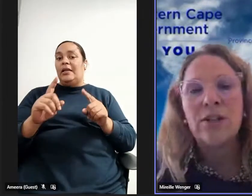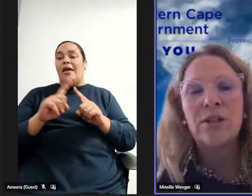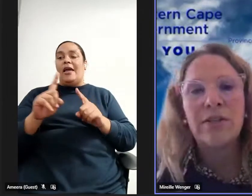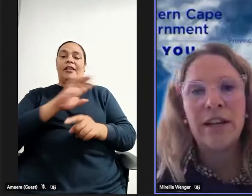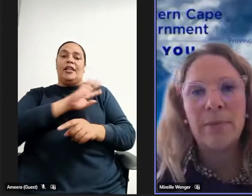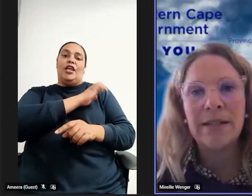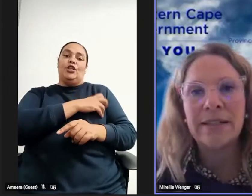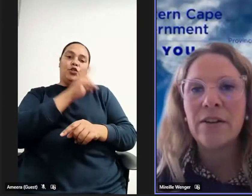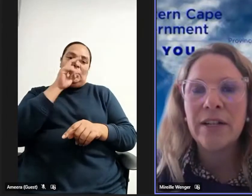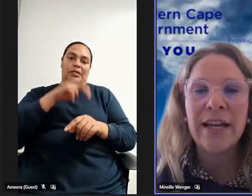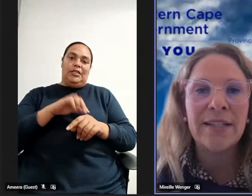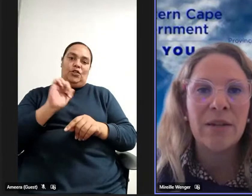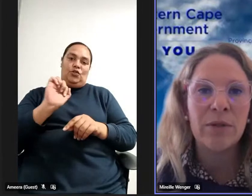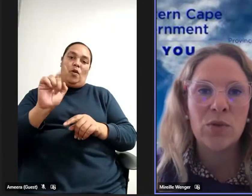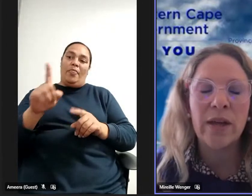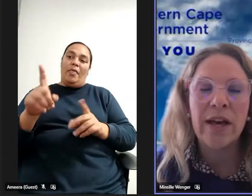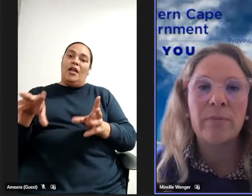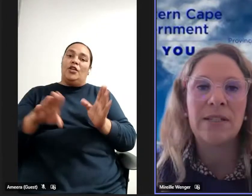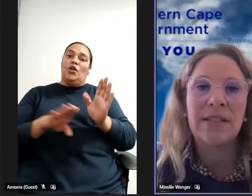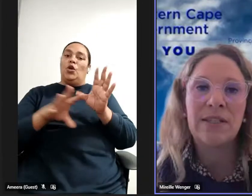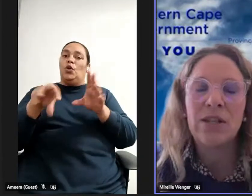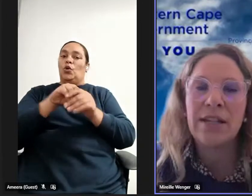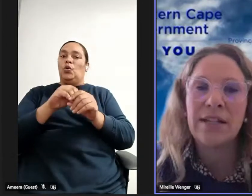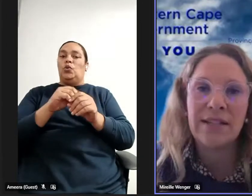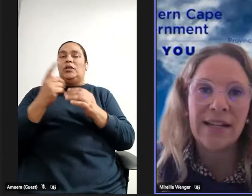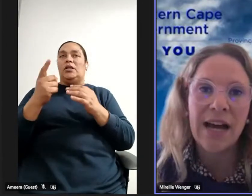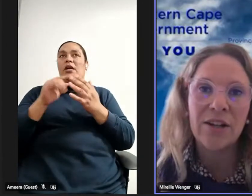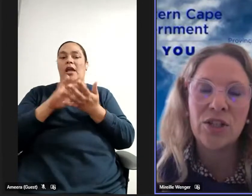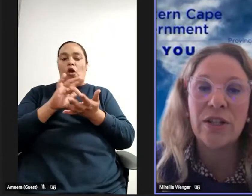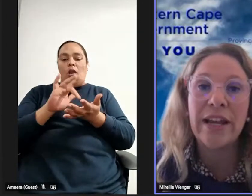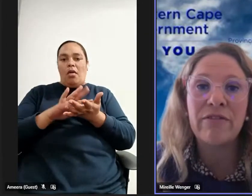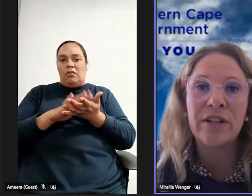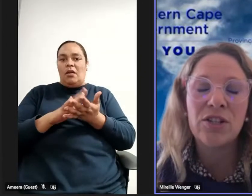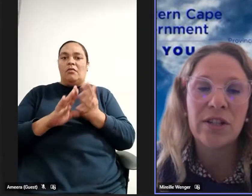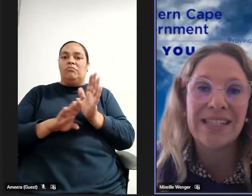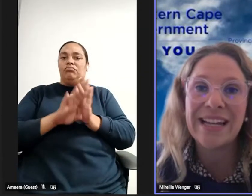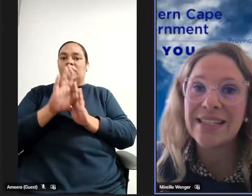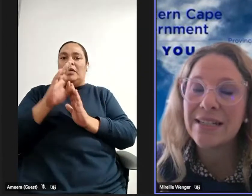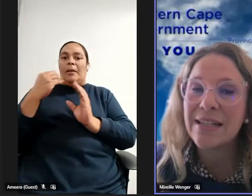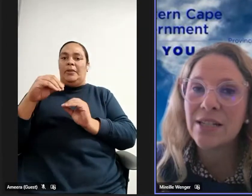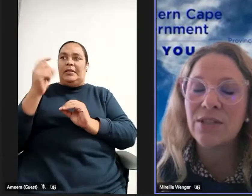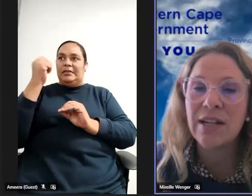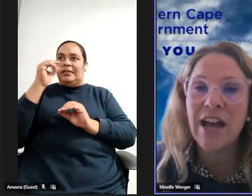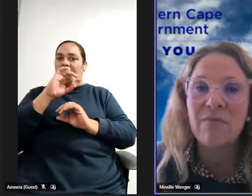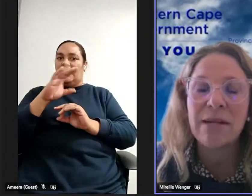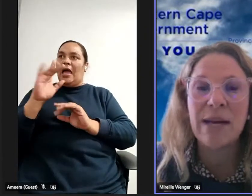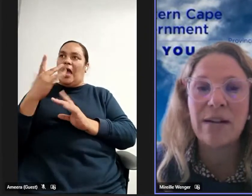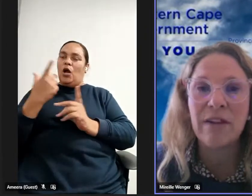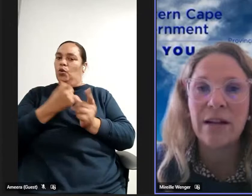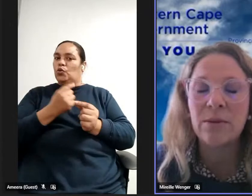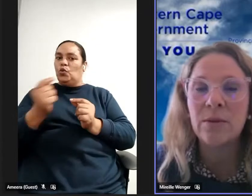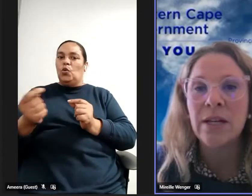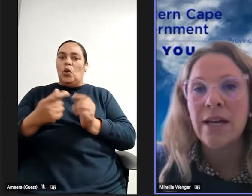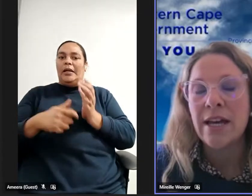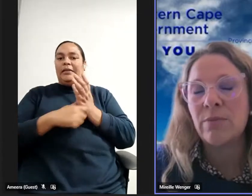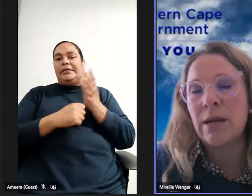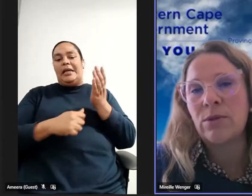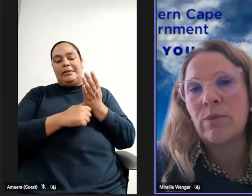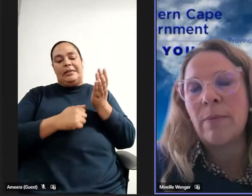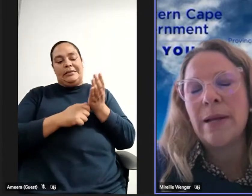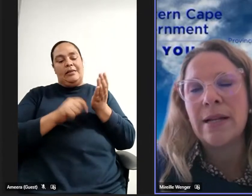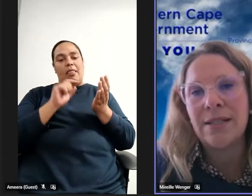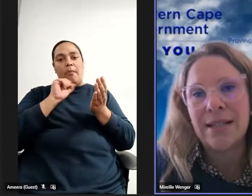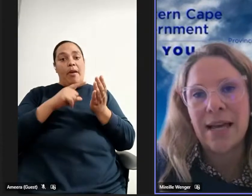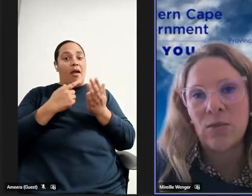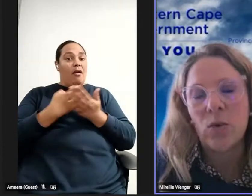that will include developing a calculator, which will help businesses to understand how to leverage the tax incentives that have been made available and to be